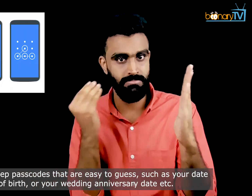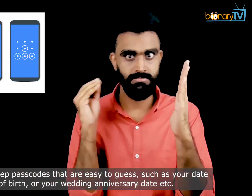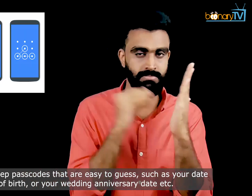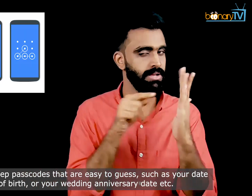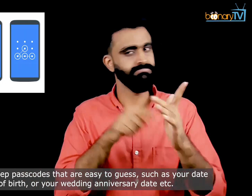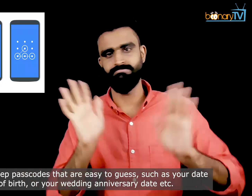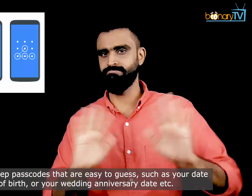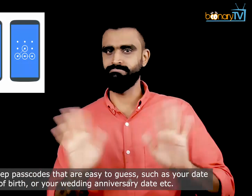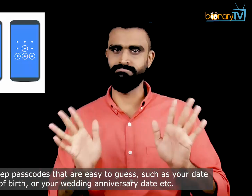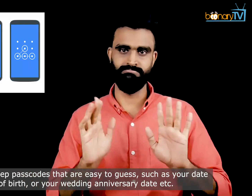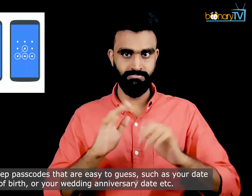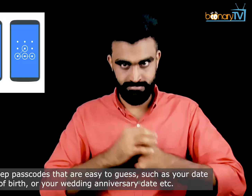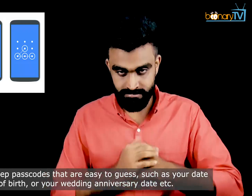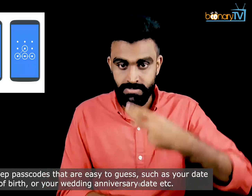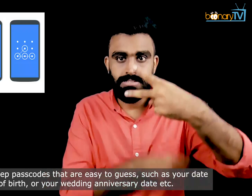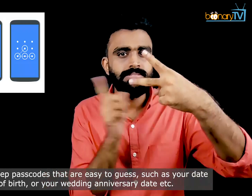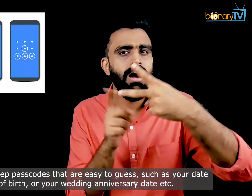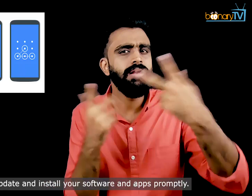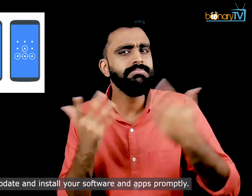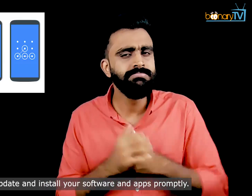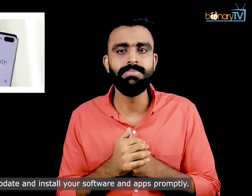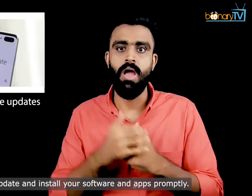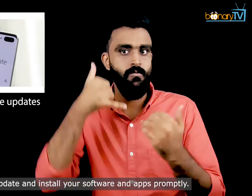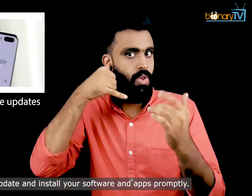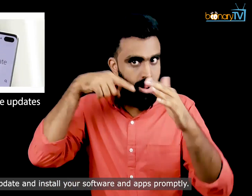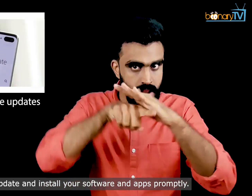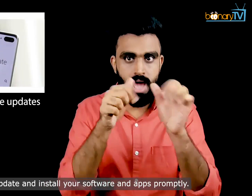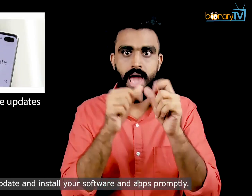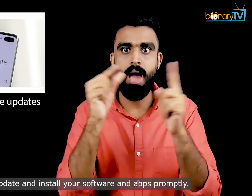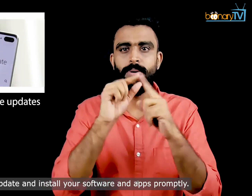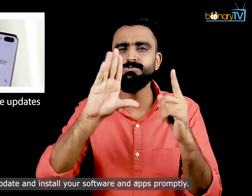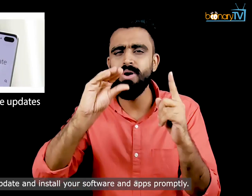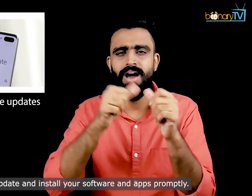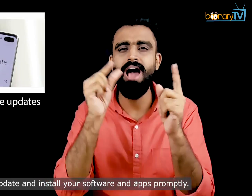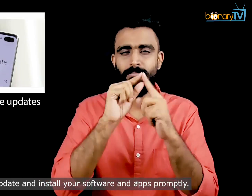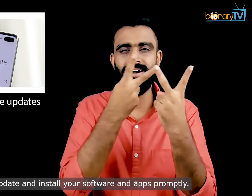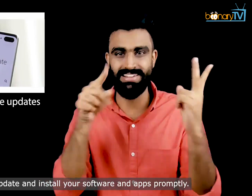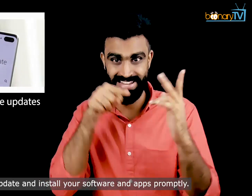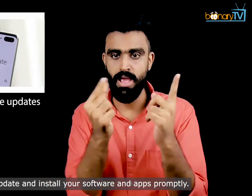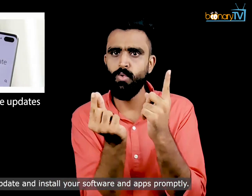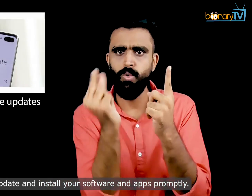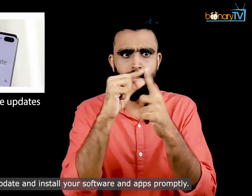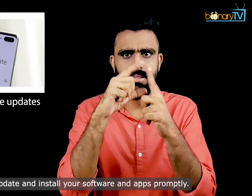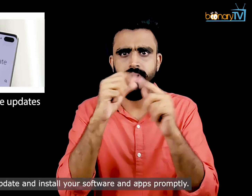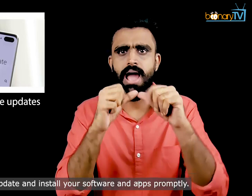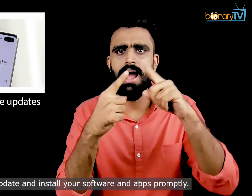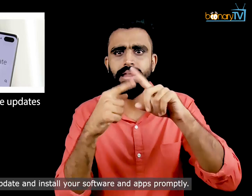wedding anniversary date, etc. Number 2. Update and install your software and